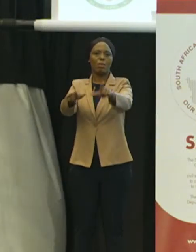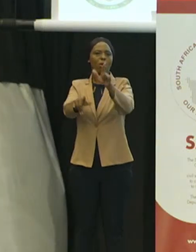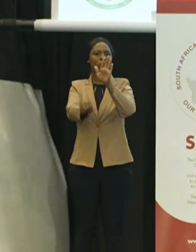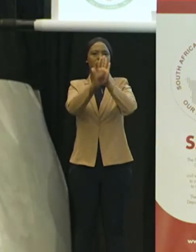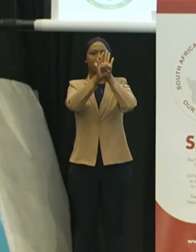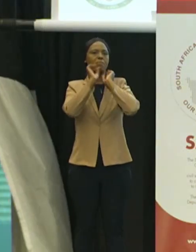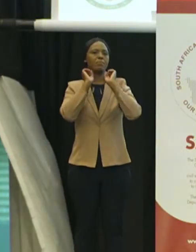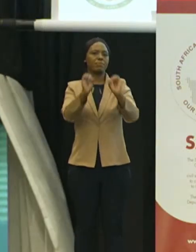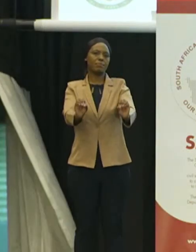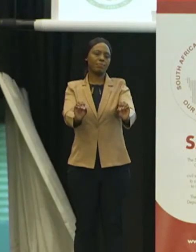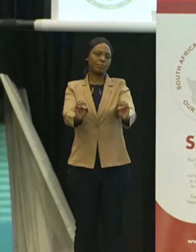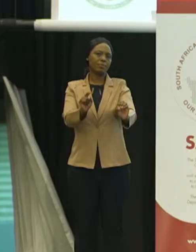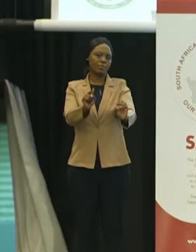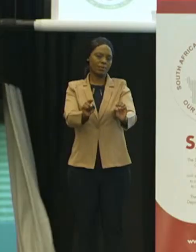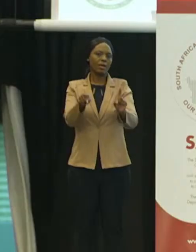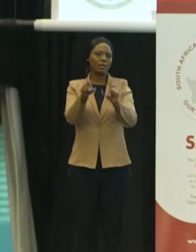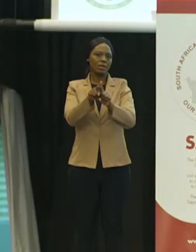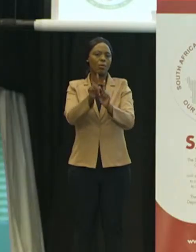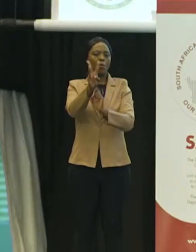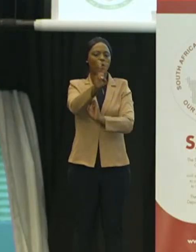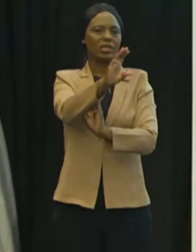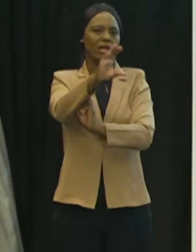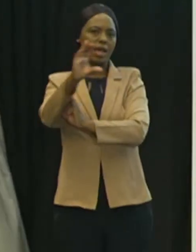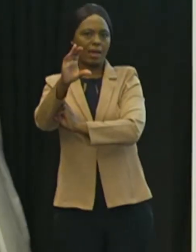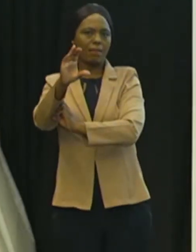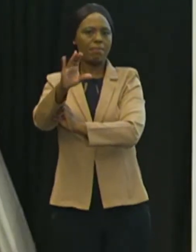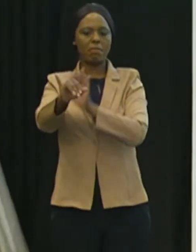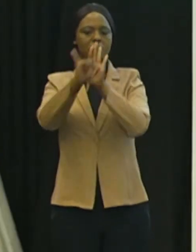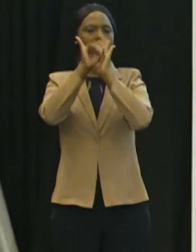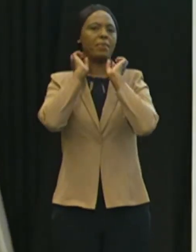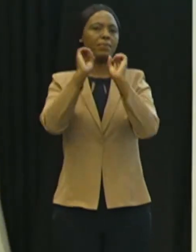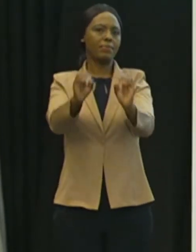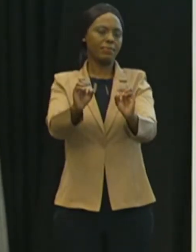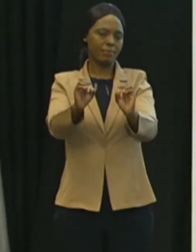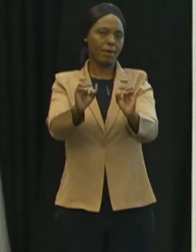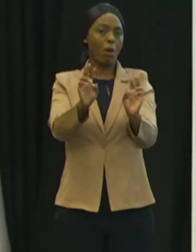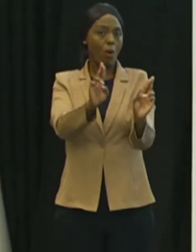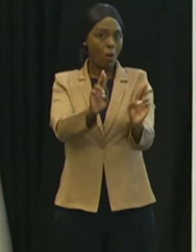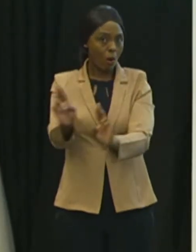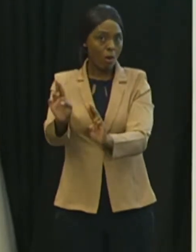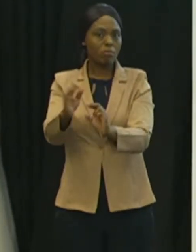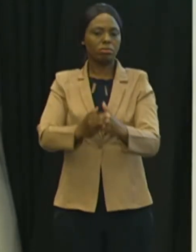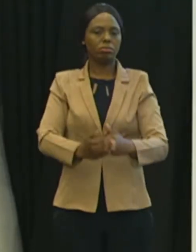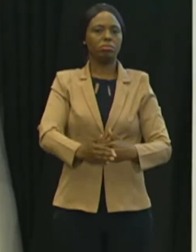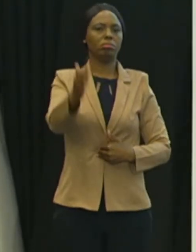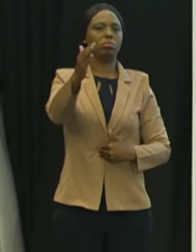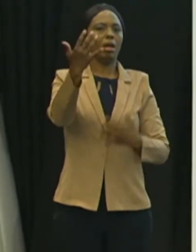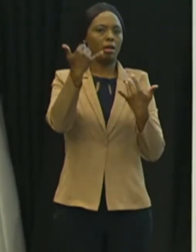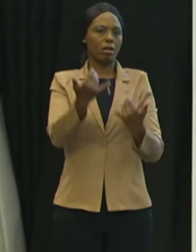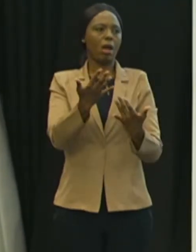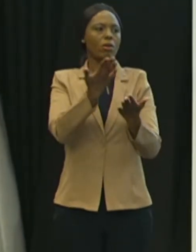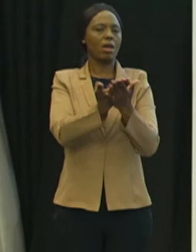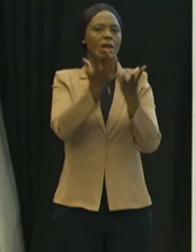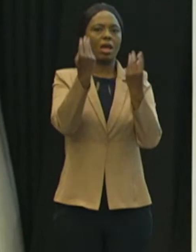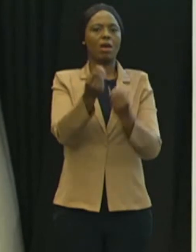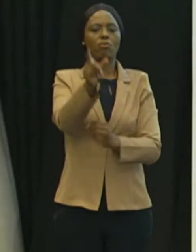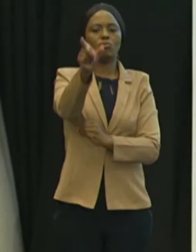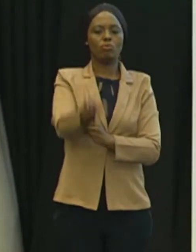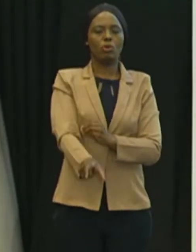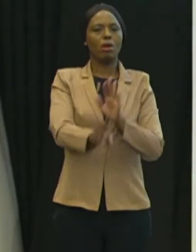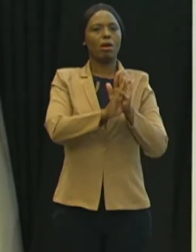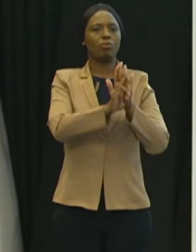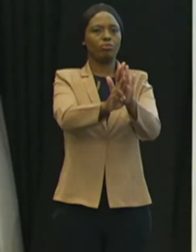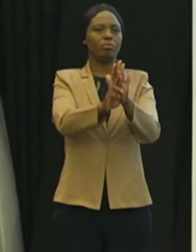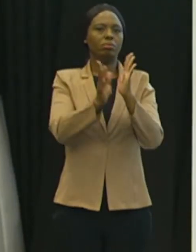reflected there, as well as in the Western Cape. So I'm hoping that in this platform we have a representation from these